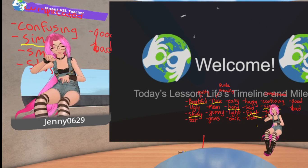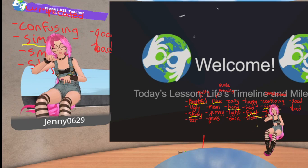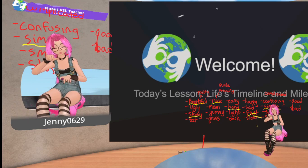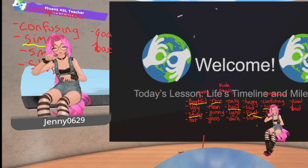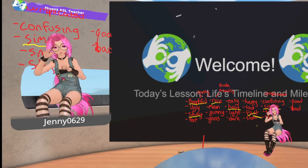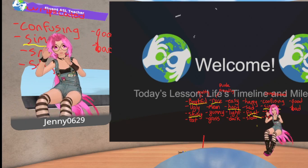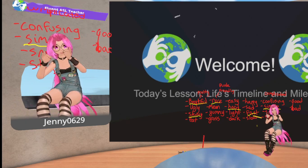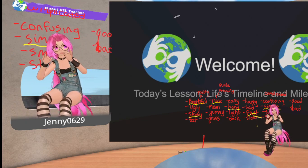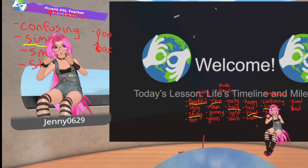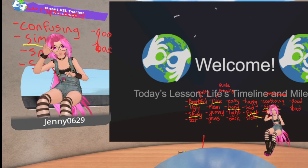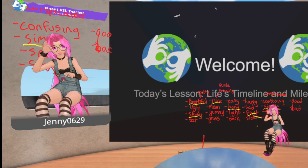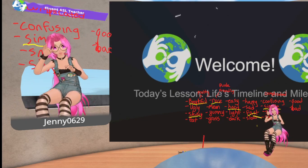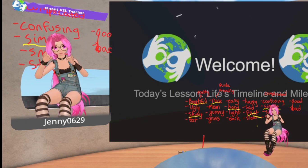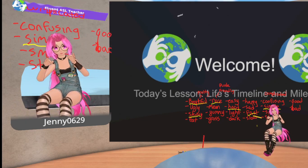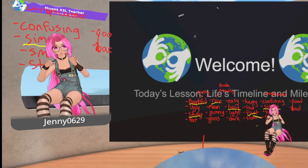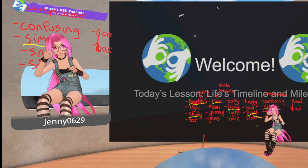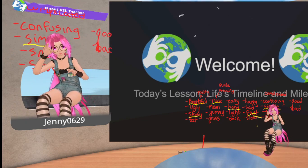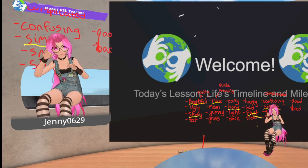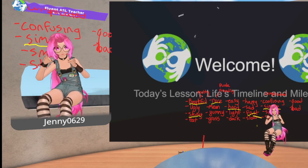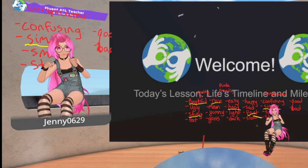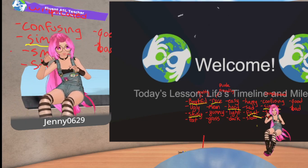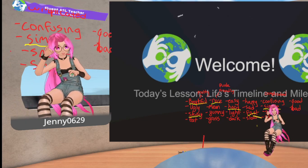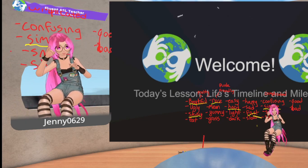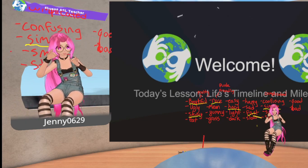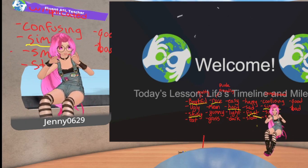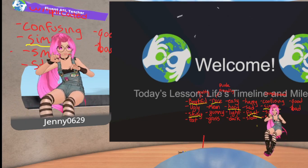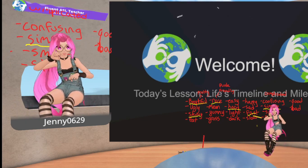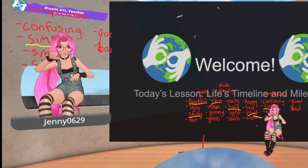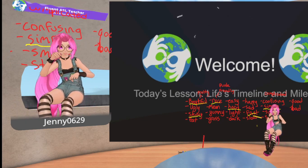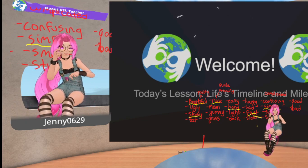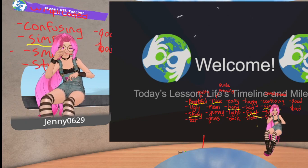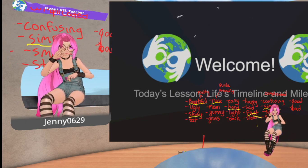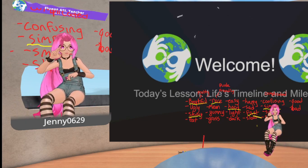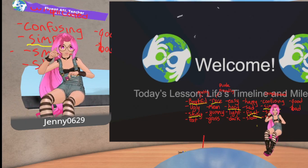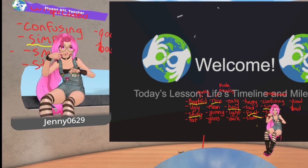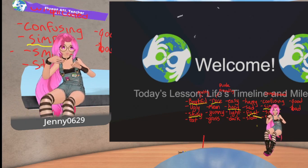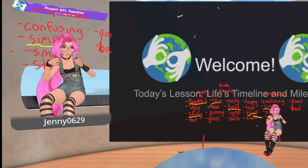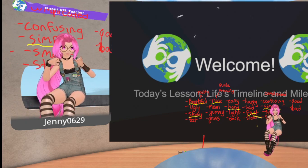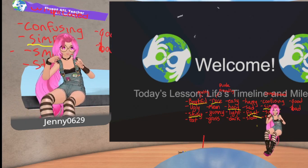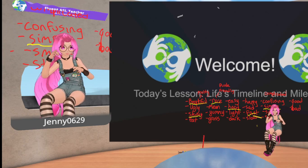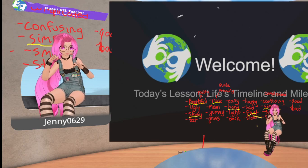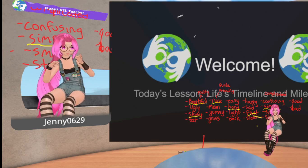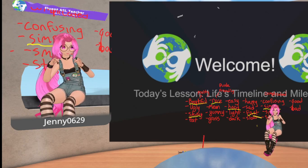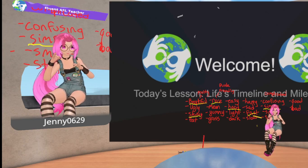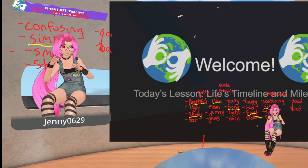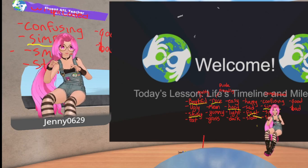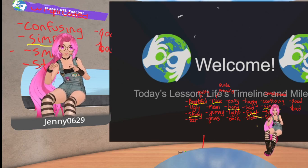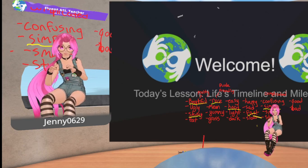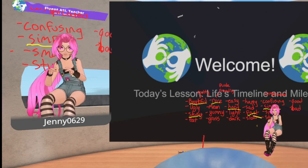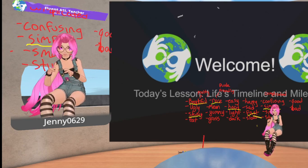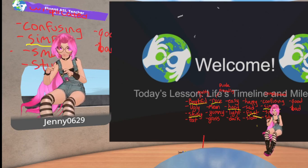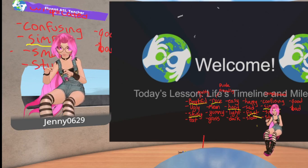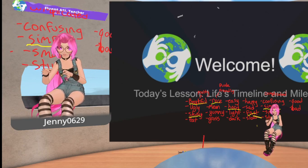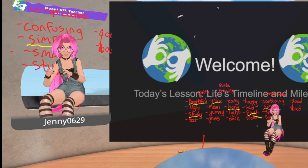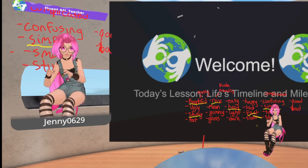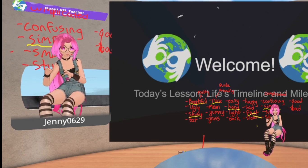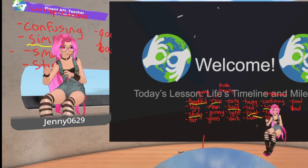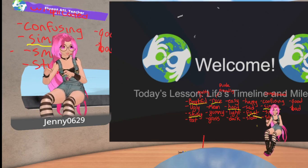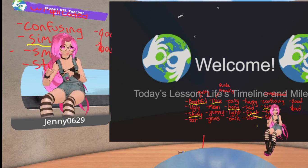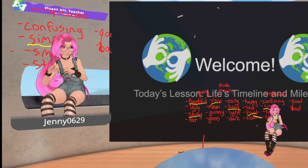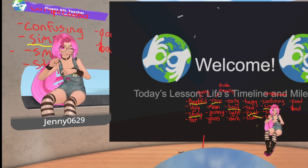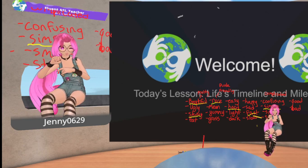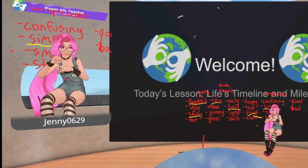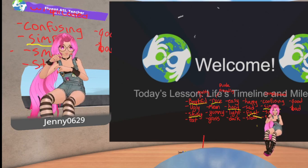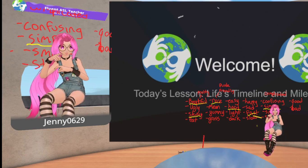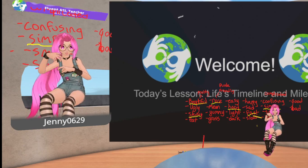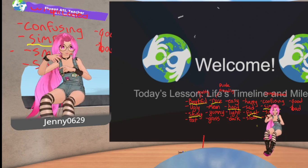looks a little similar to this sign. This is judge. Judge. It also looks a little bit like this